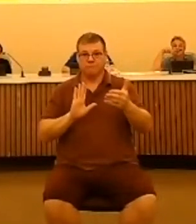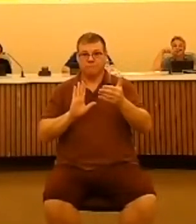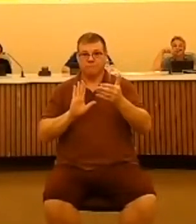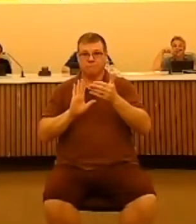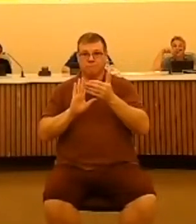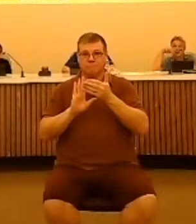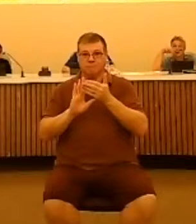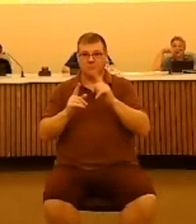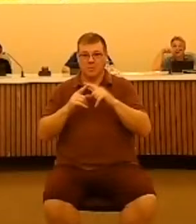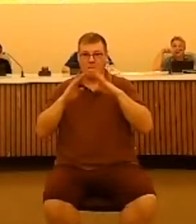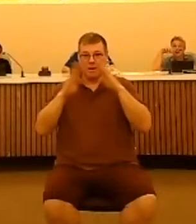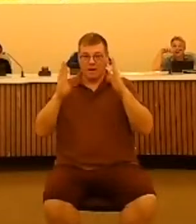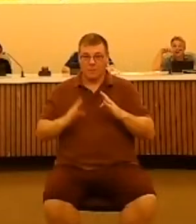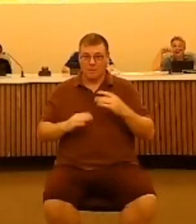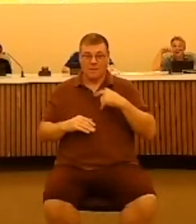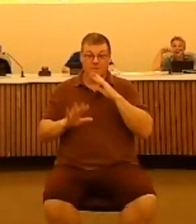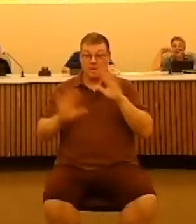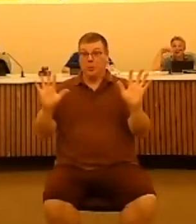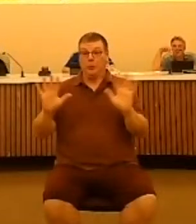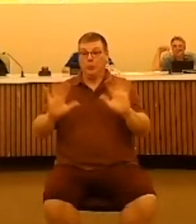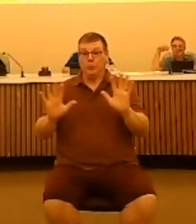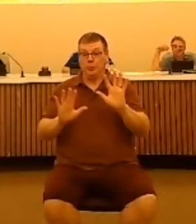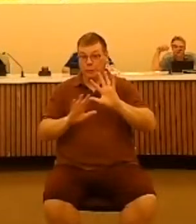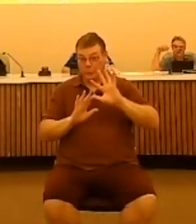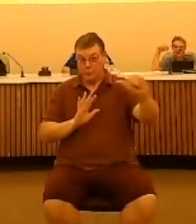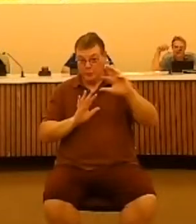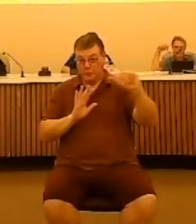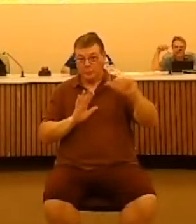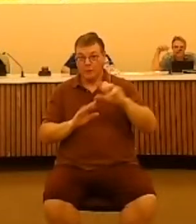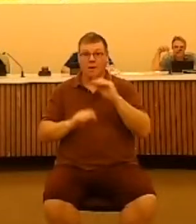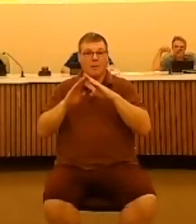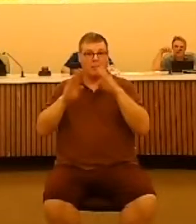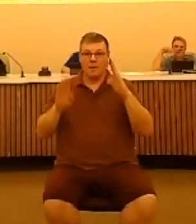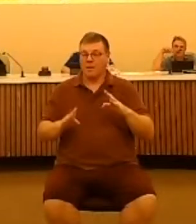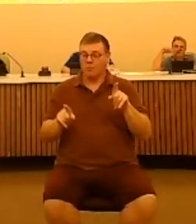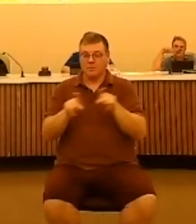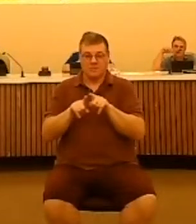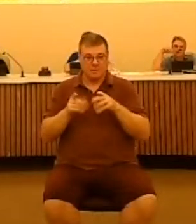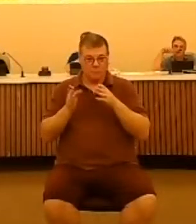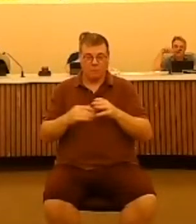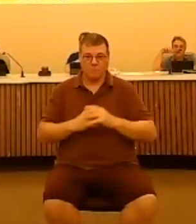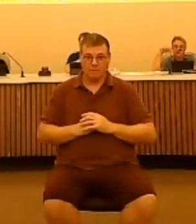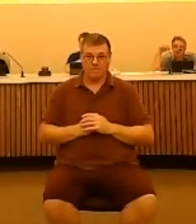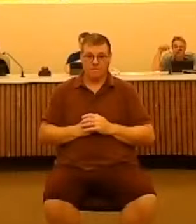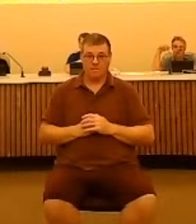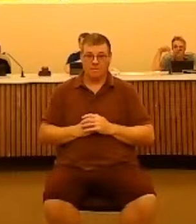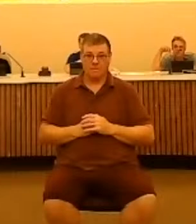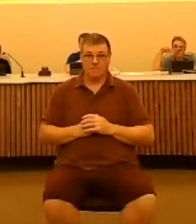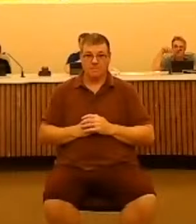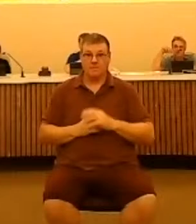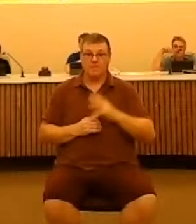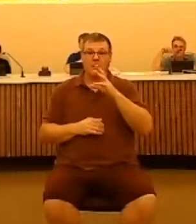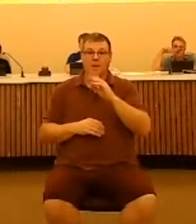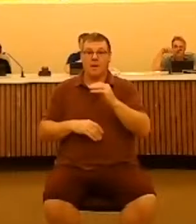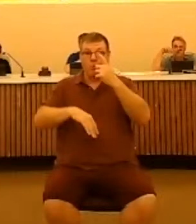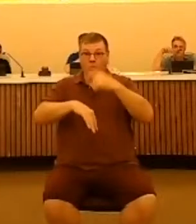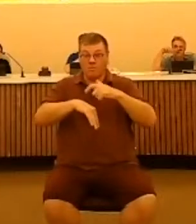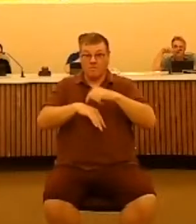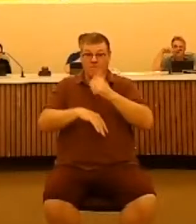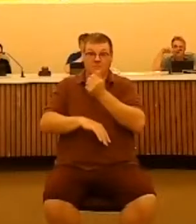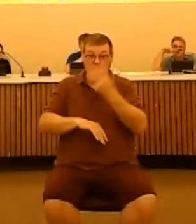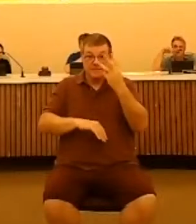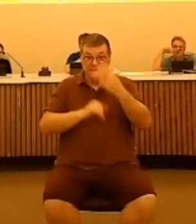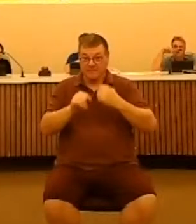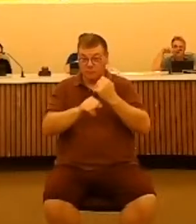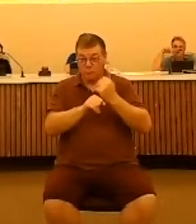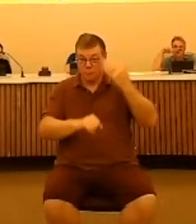coming towards the house, and they're like, no, the other way. And the house behind me is the same thing. And at one point, several years